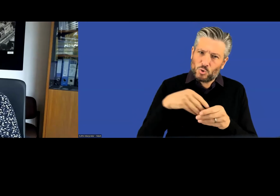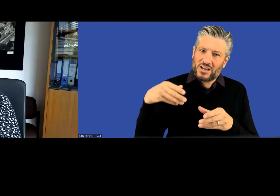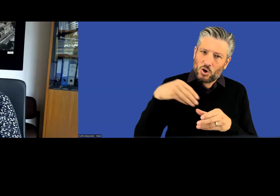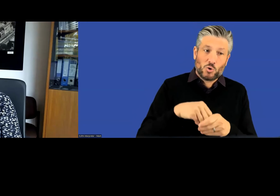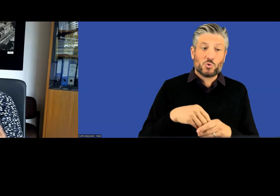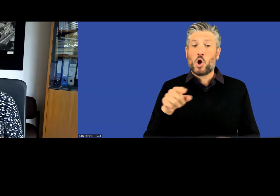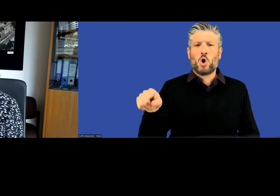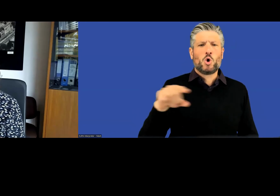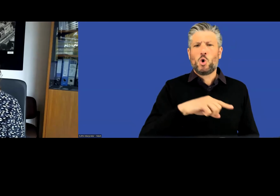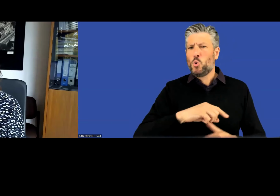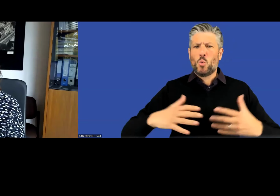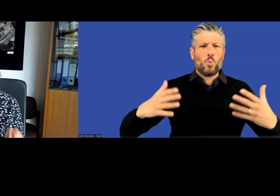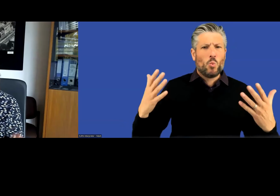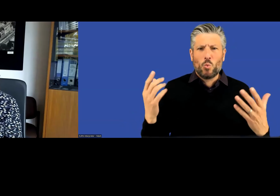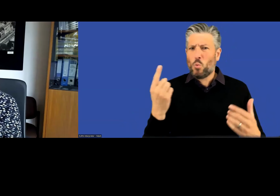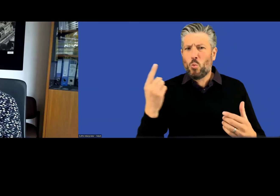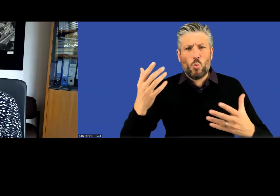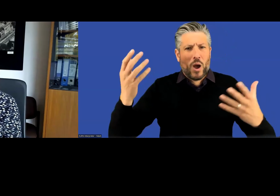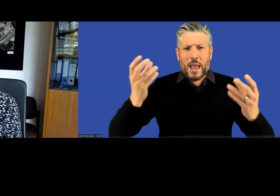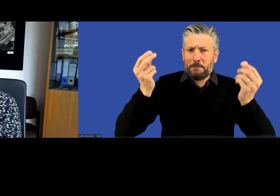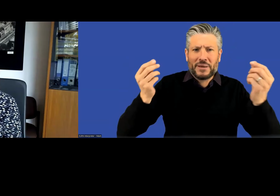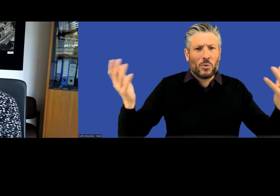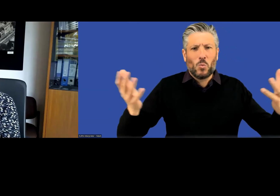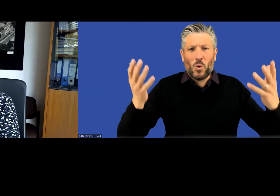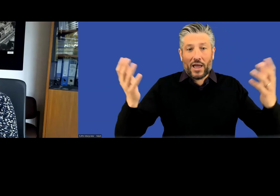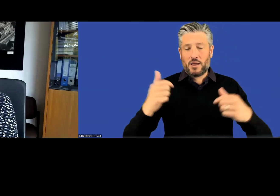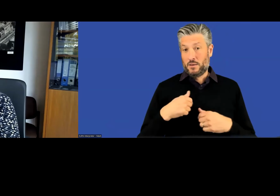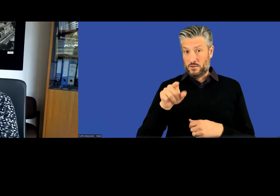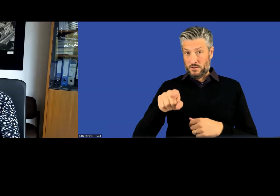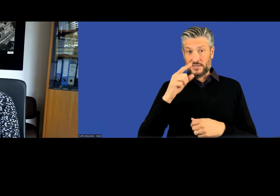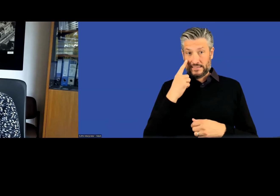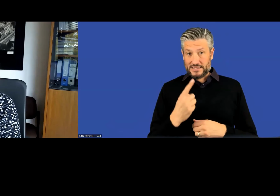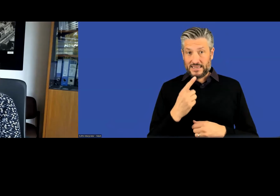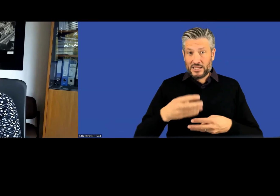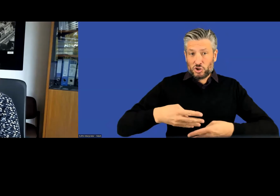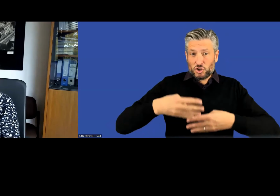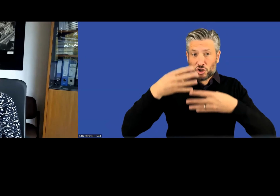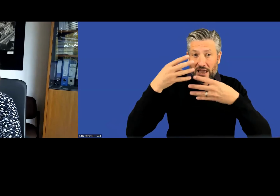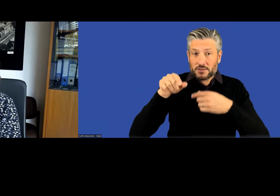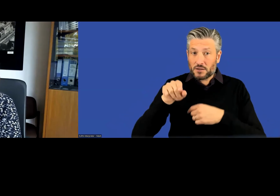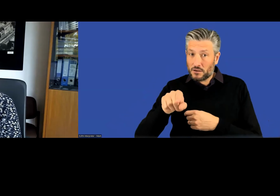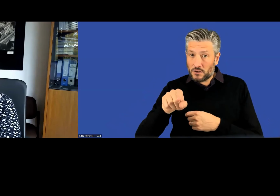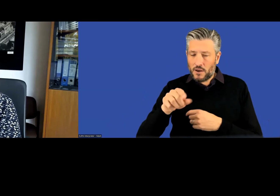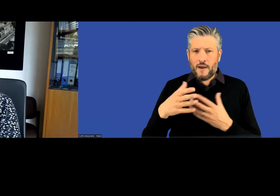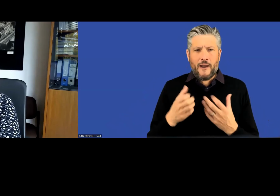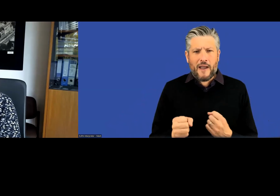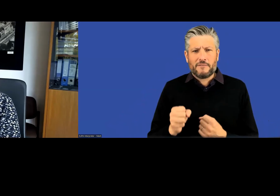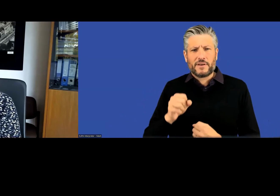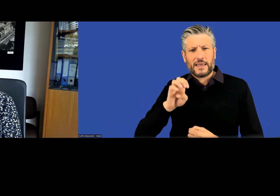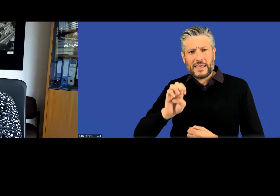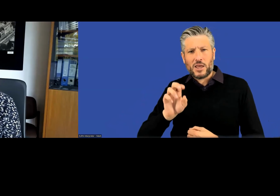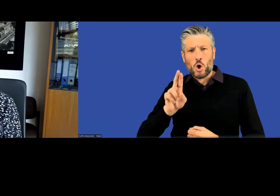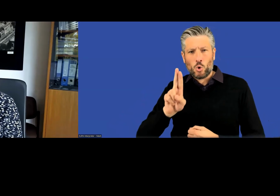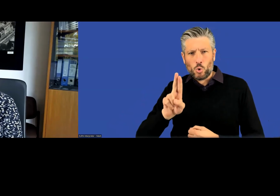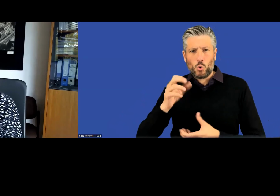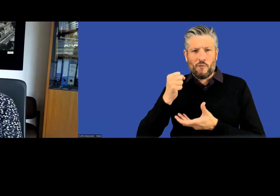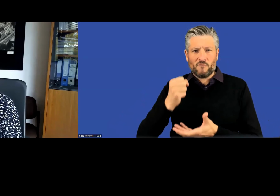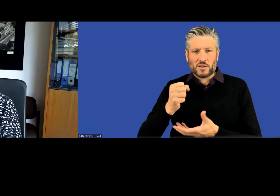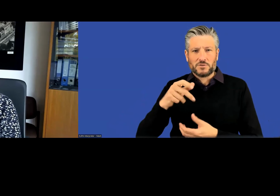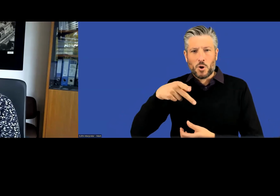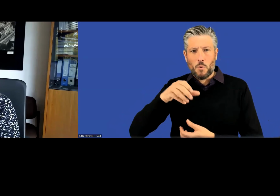the chat. But basically, if you Google EU funding portal, you'll find all the details there. And we